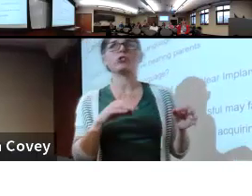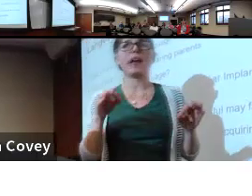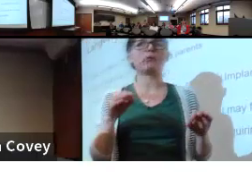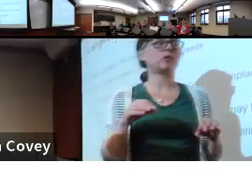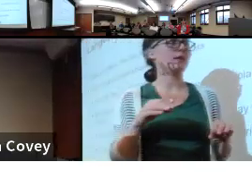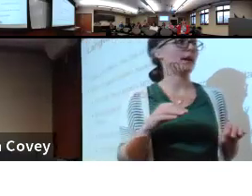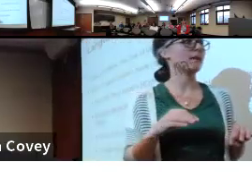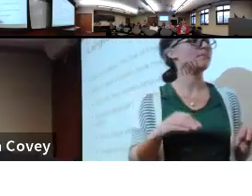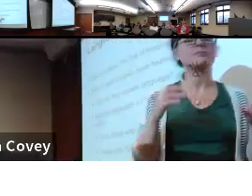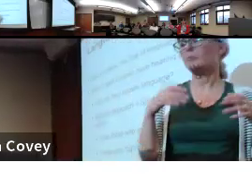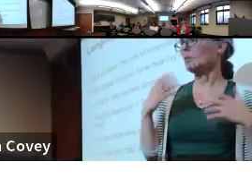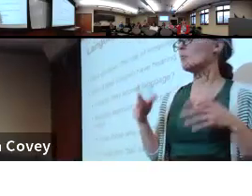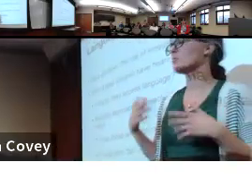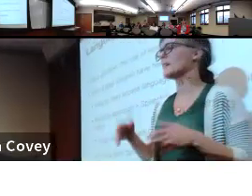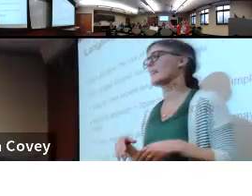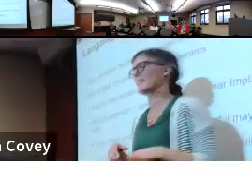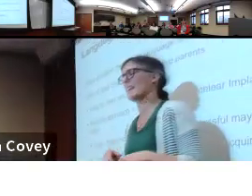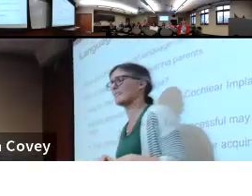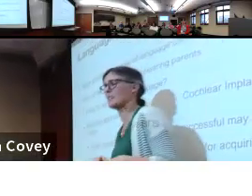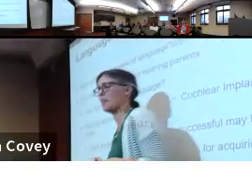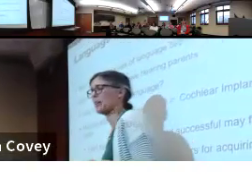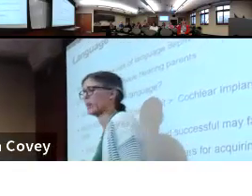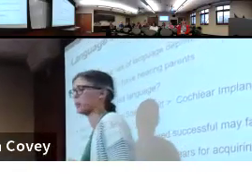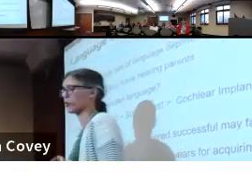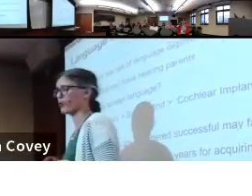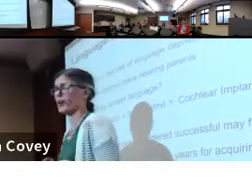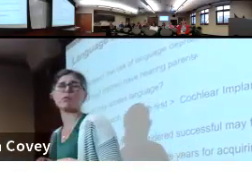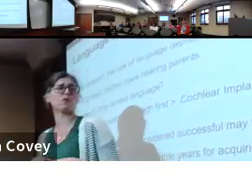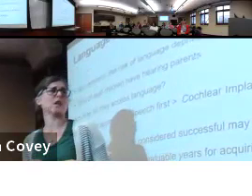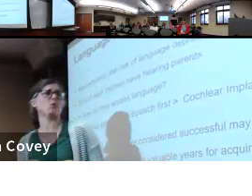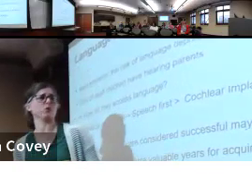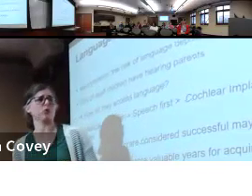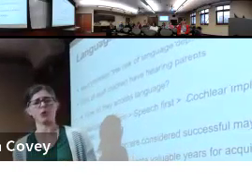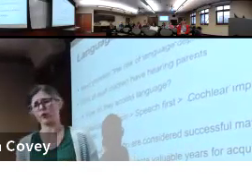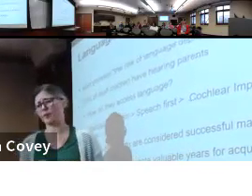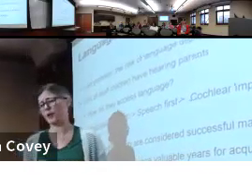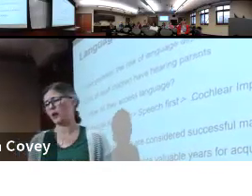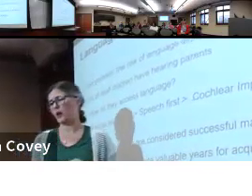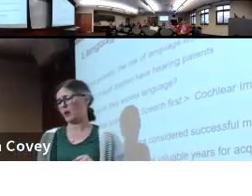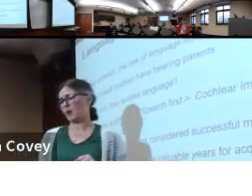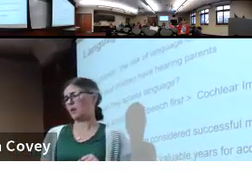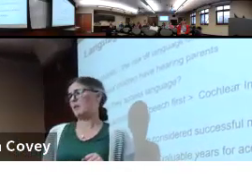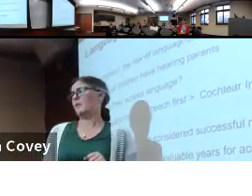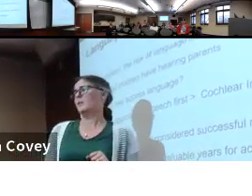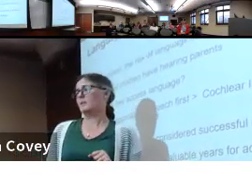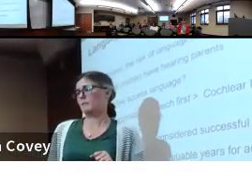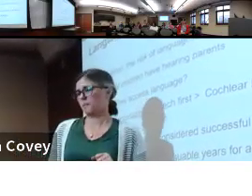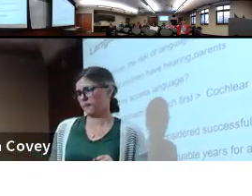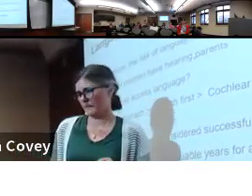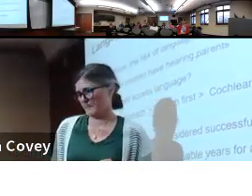your first language in this case, which means that that's a scenario that we should really, really want to avoid.